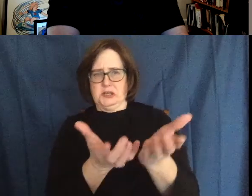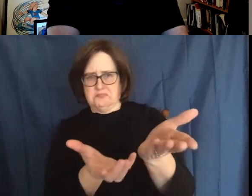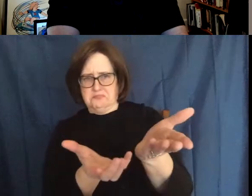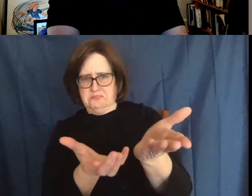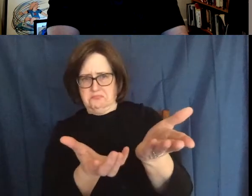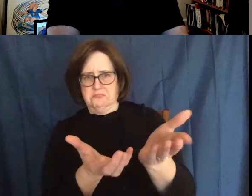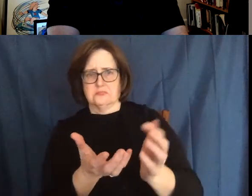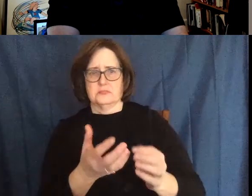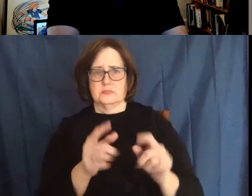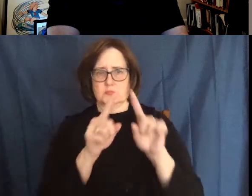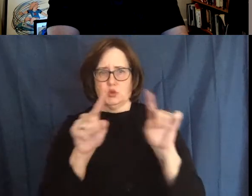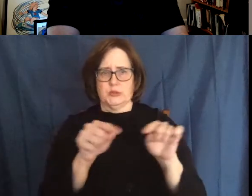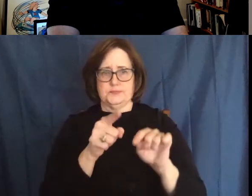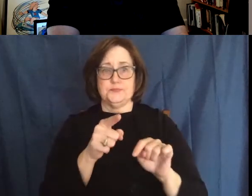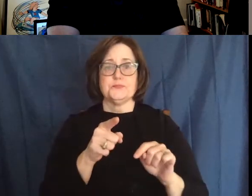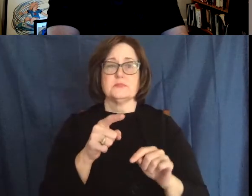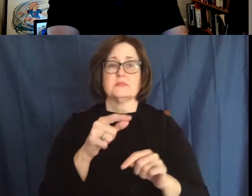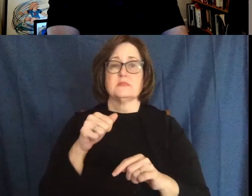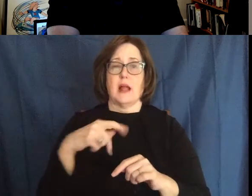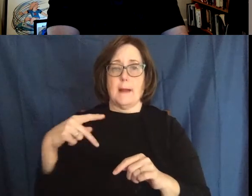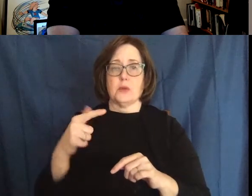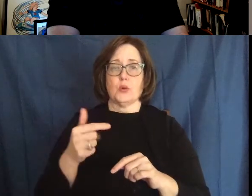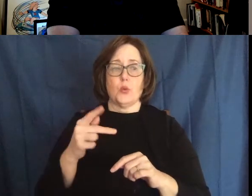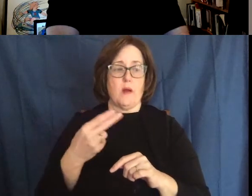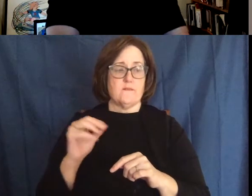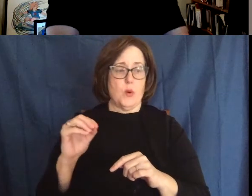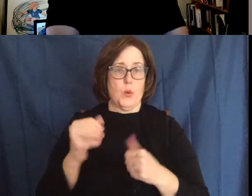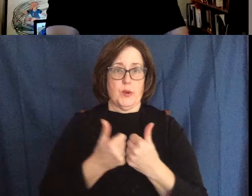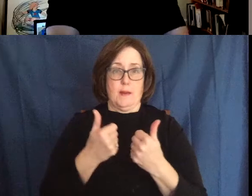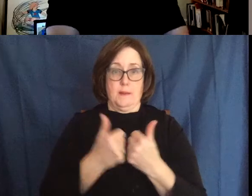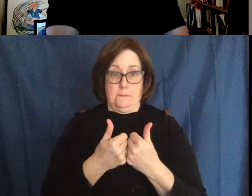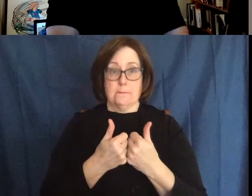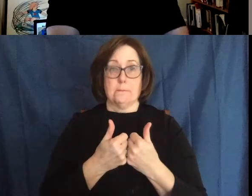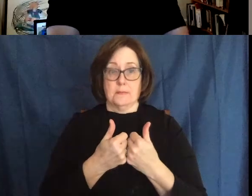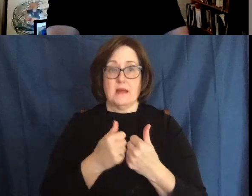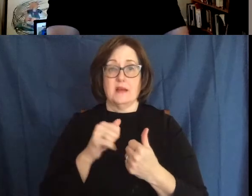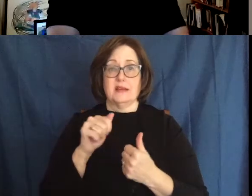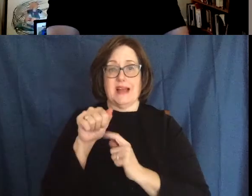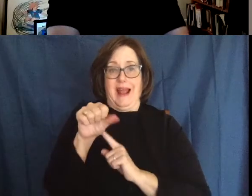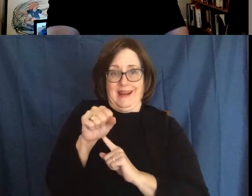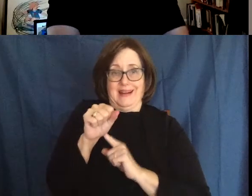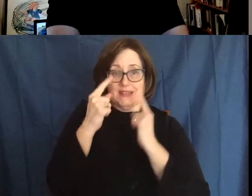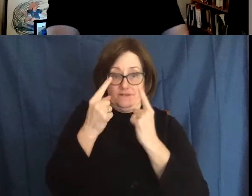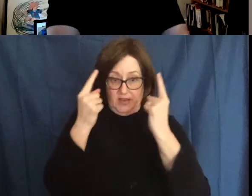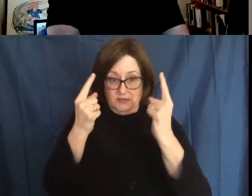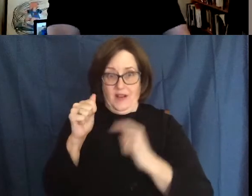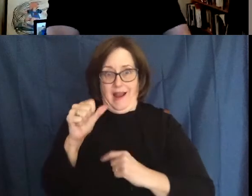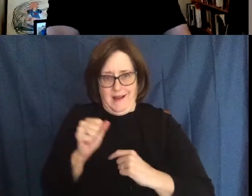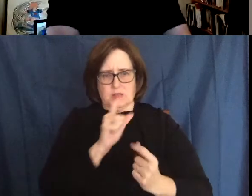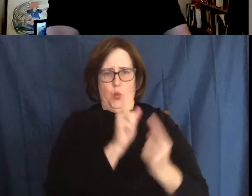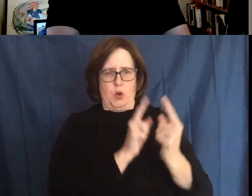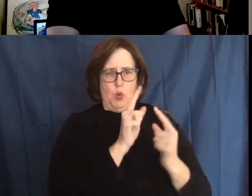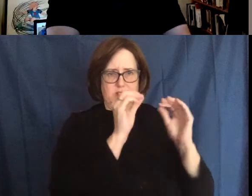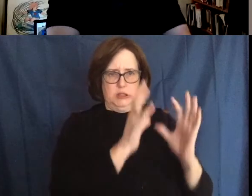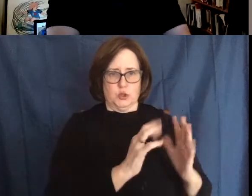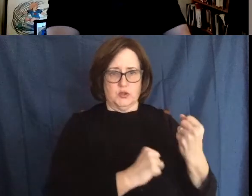game is as well. The app GraphoGame has been shown to be as effective as one-to-one teacher support, but